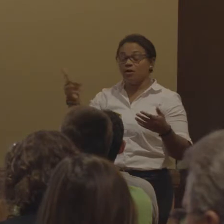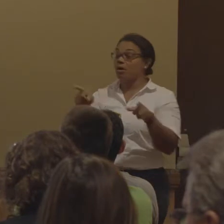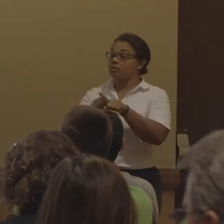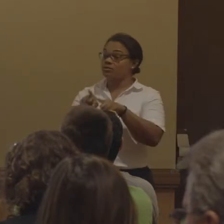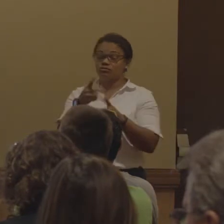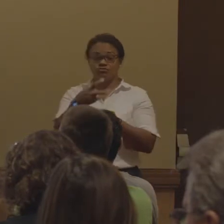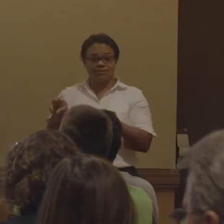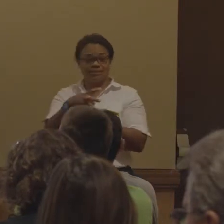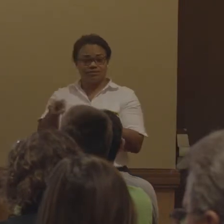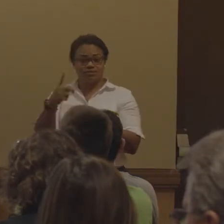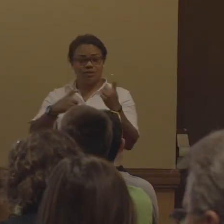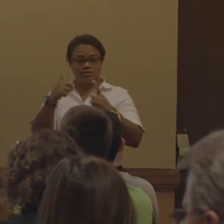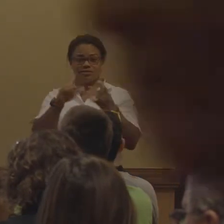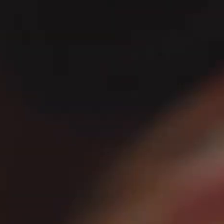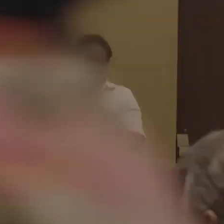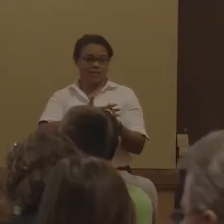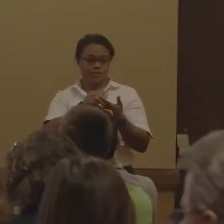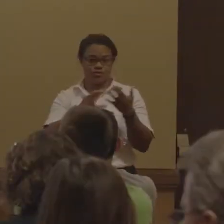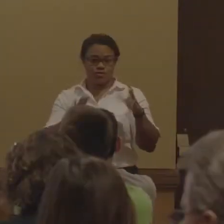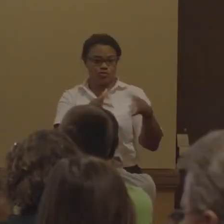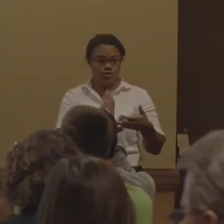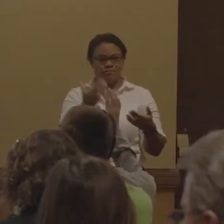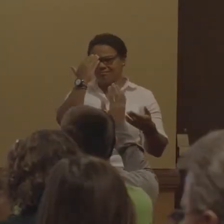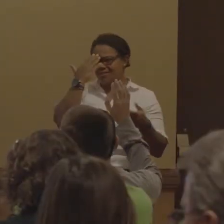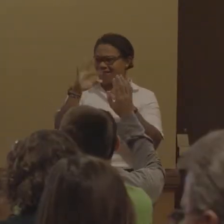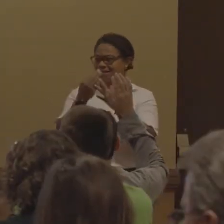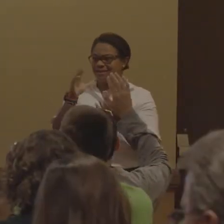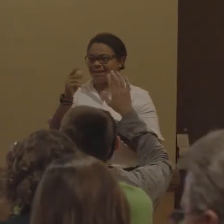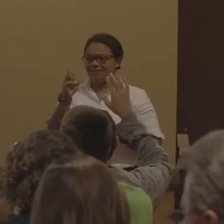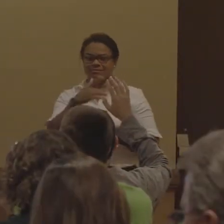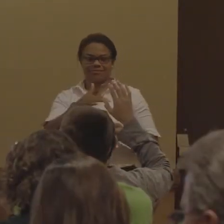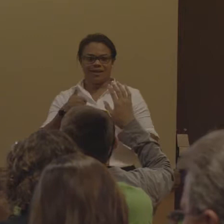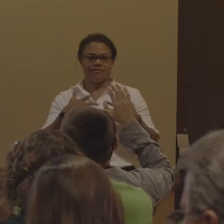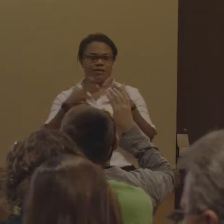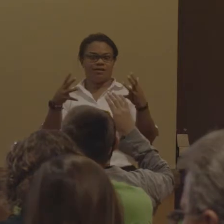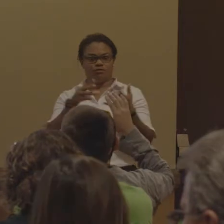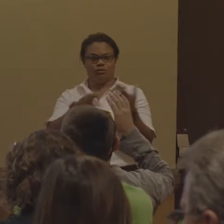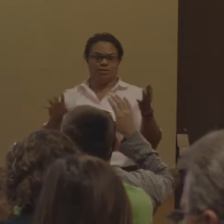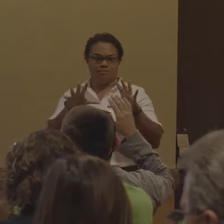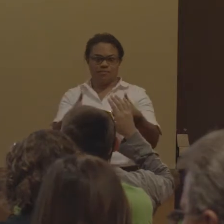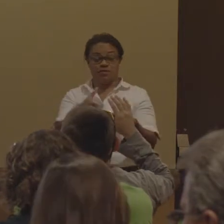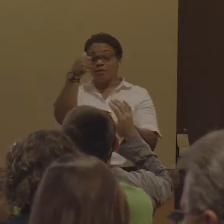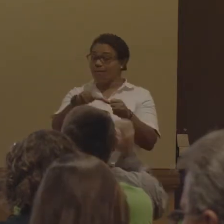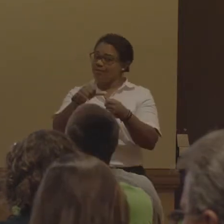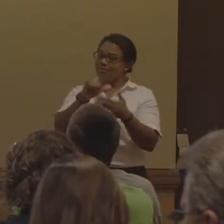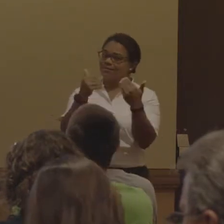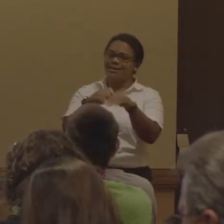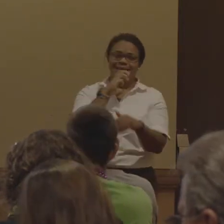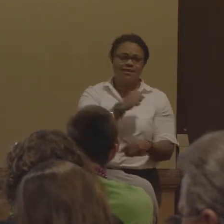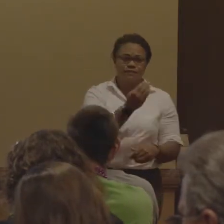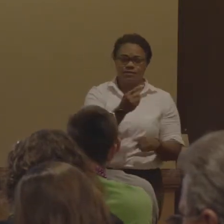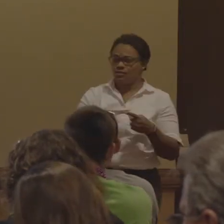our student population, which here at Family Cafe, we know we always have a lot of student population. Remember, it's age 14 to 21.